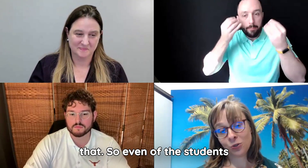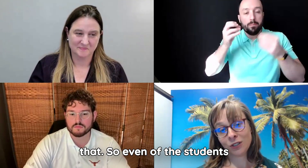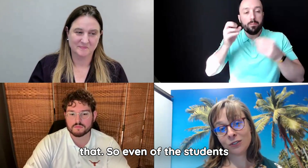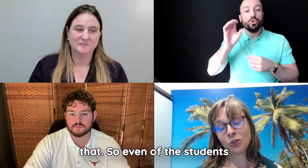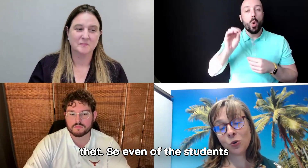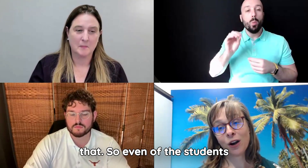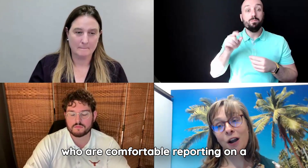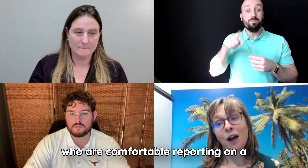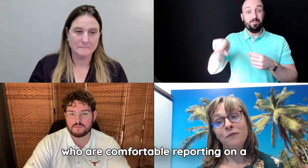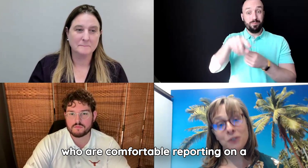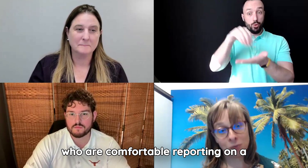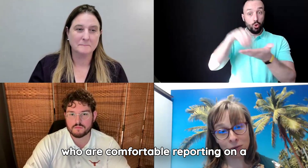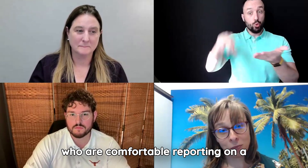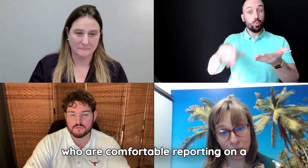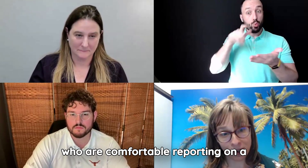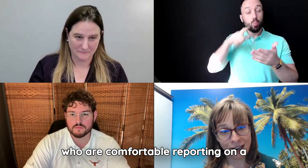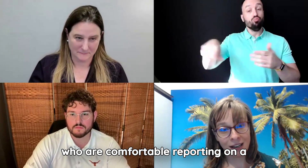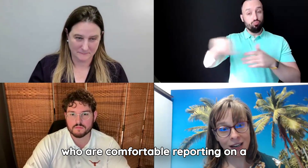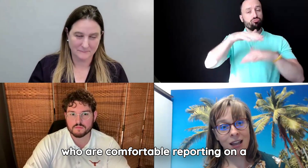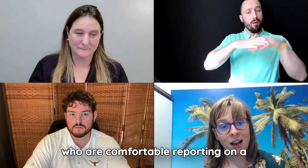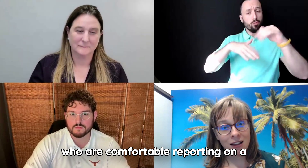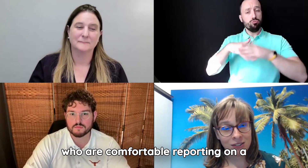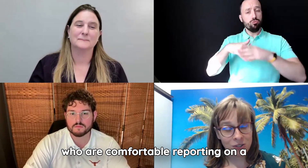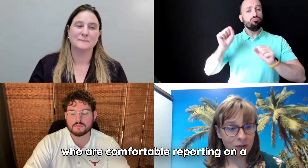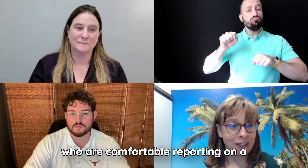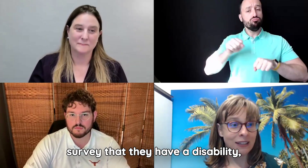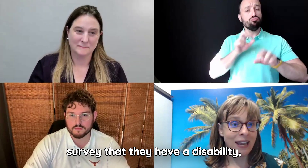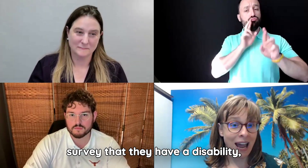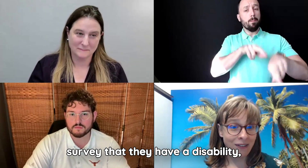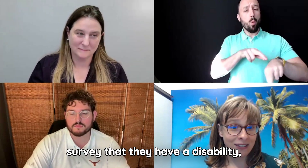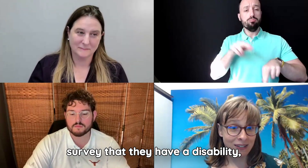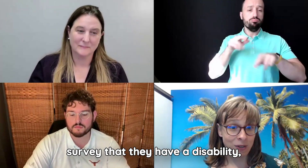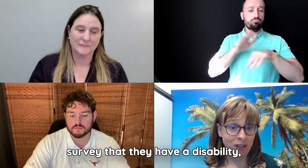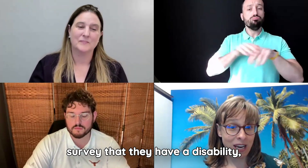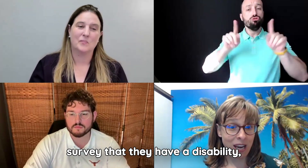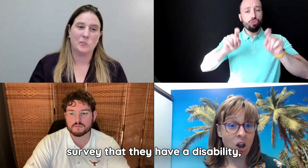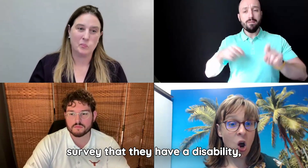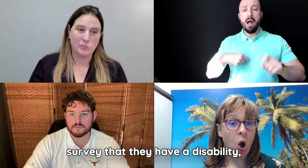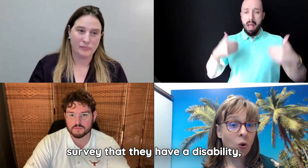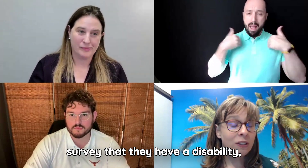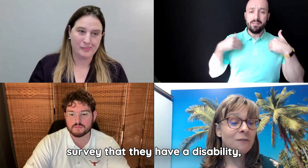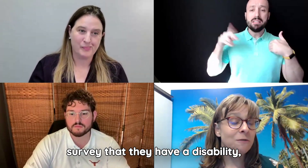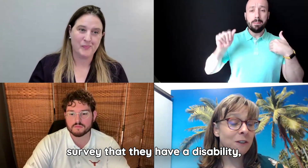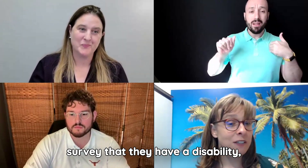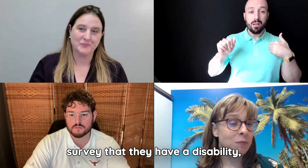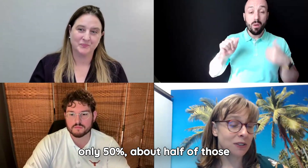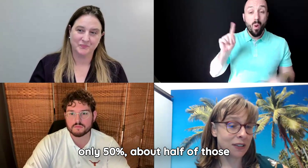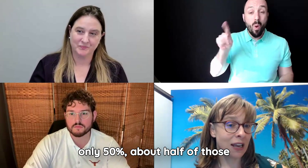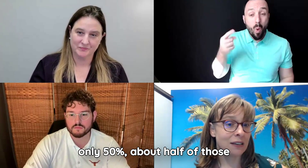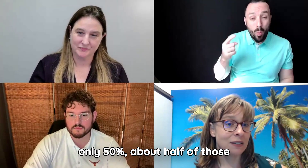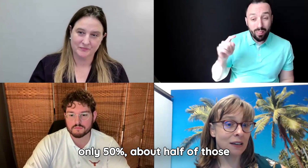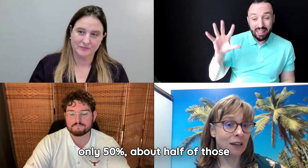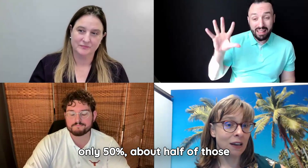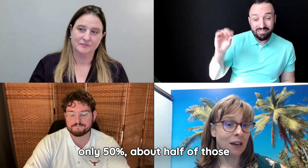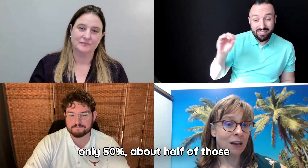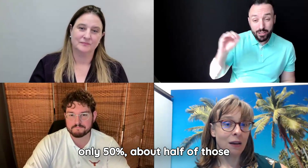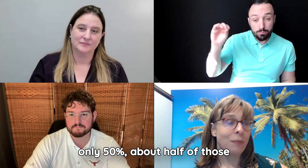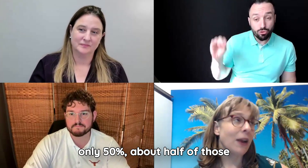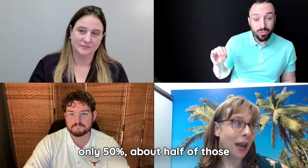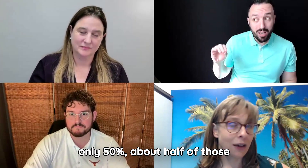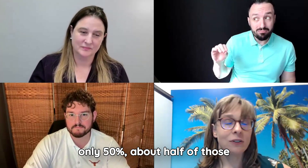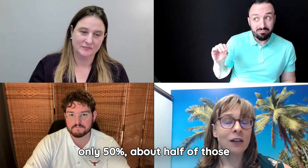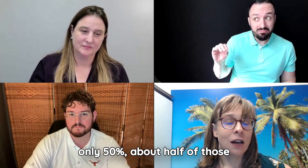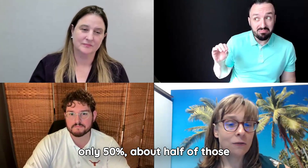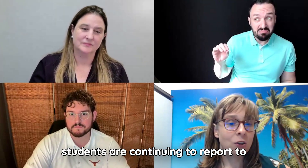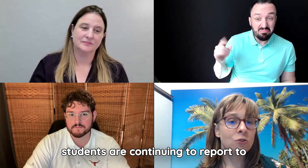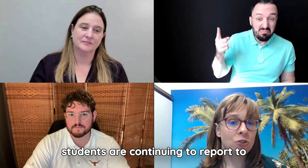the students who are comfortable reporting on a survey that they have a disability, only 50%,